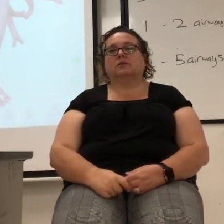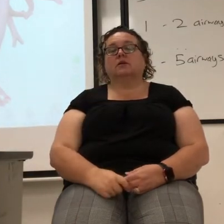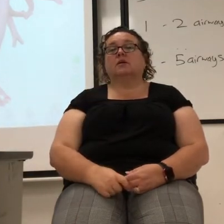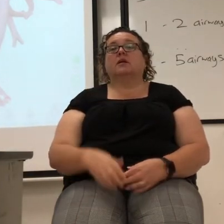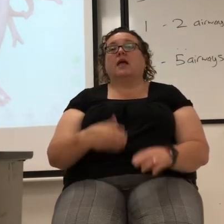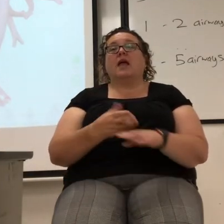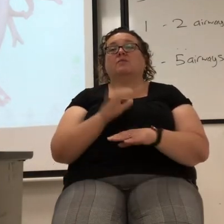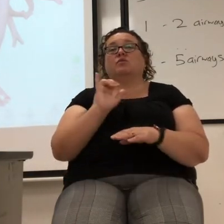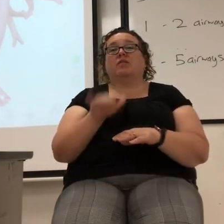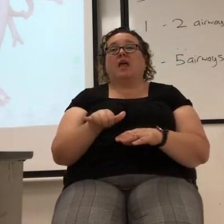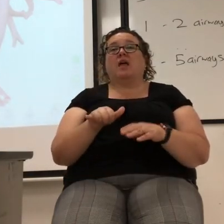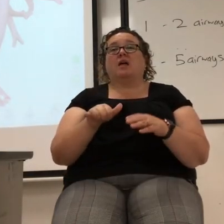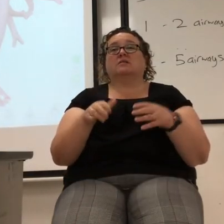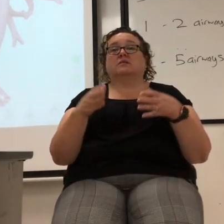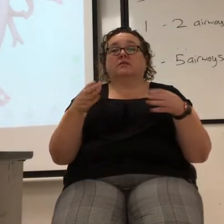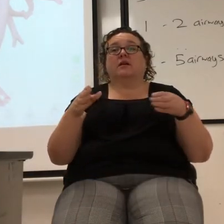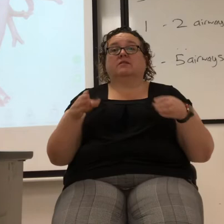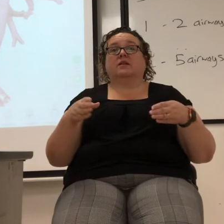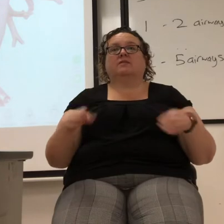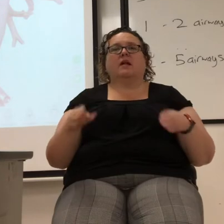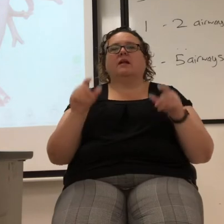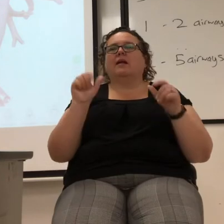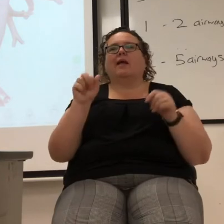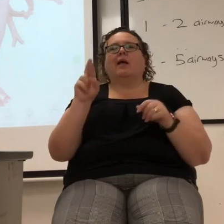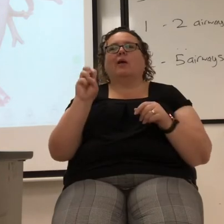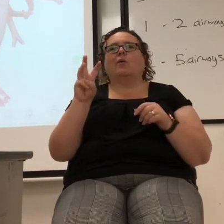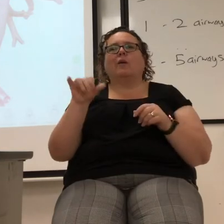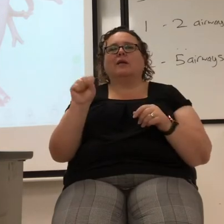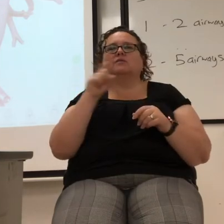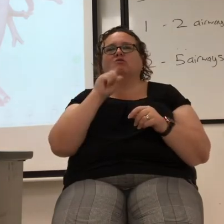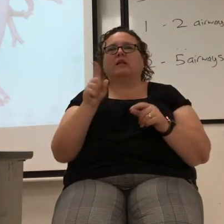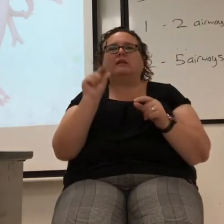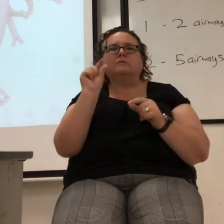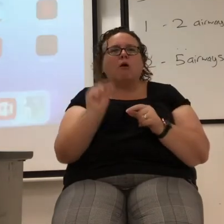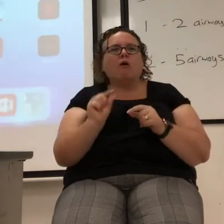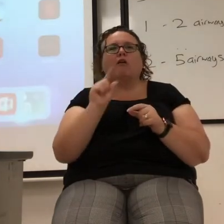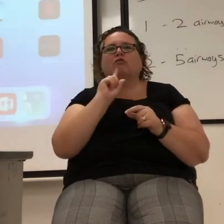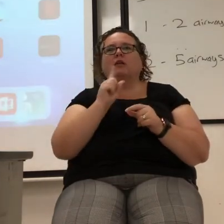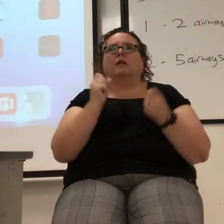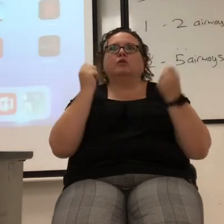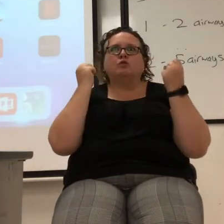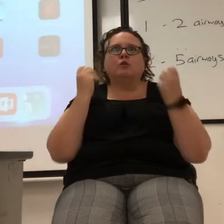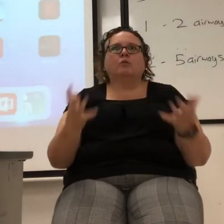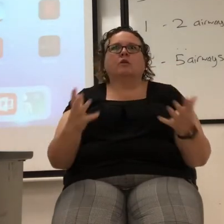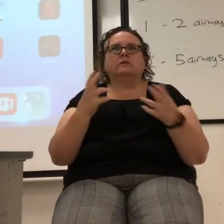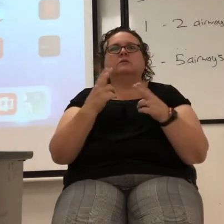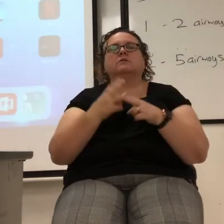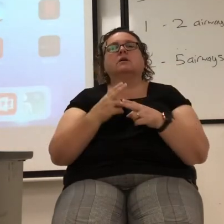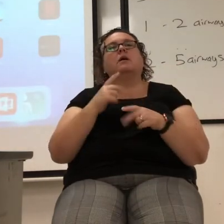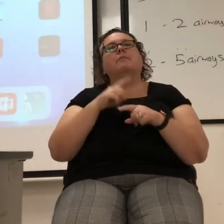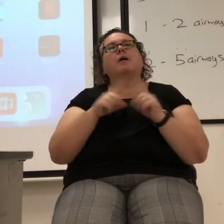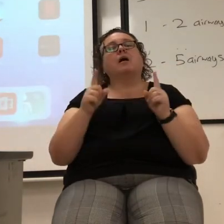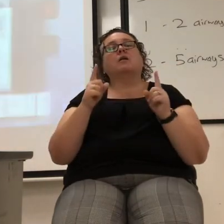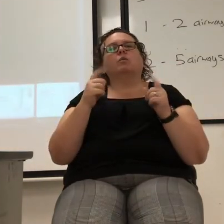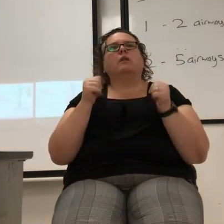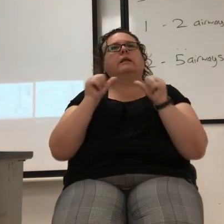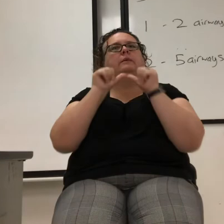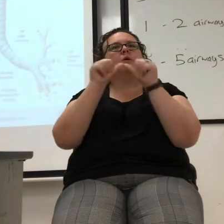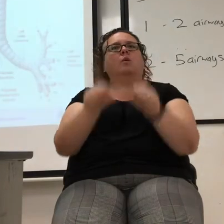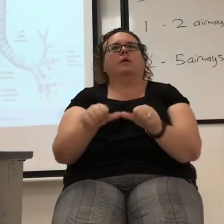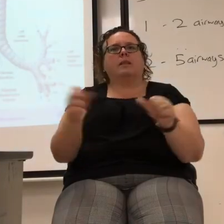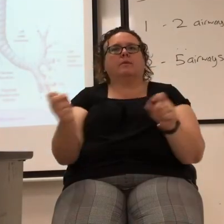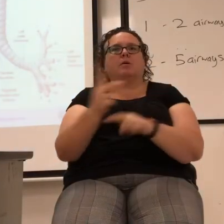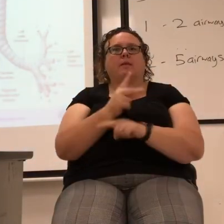After that, it kind of gets, the airways get too small and too numerous. But we'll keep going. Let me go back to the slides.